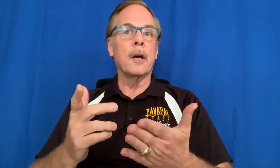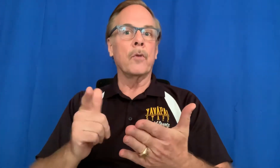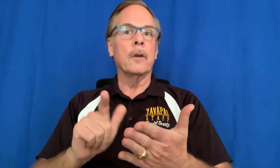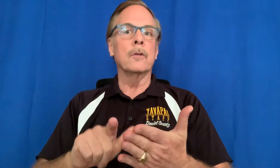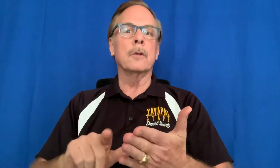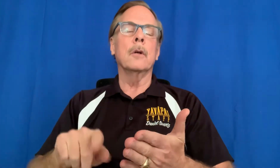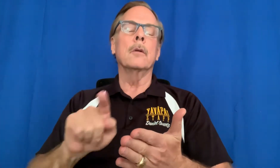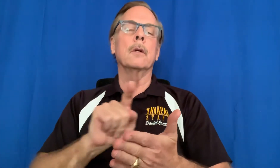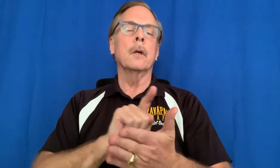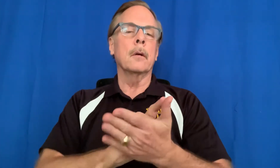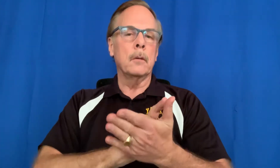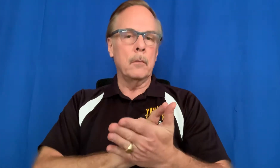rather slowly, like